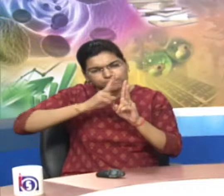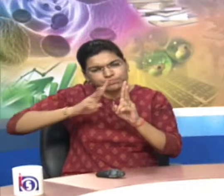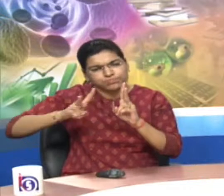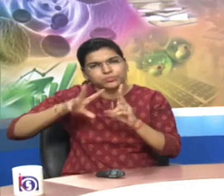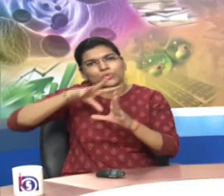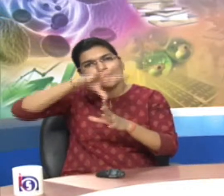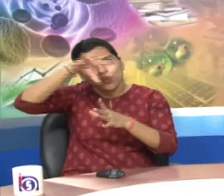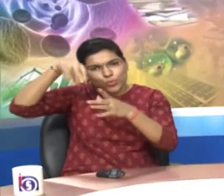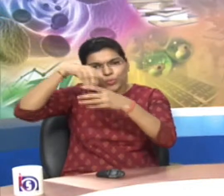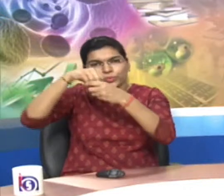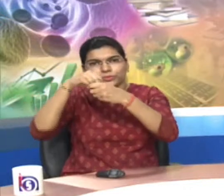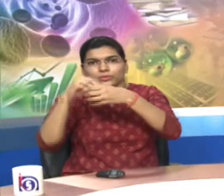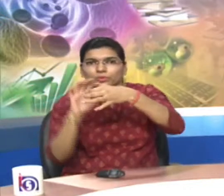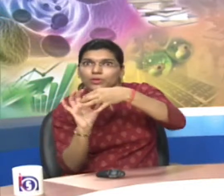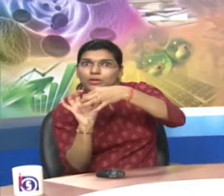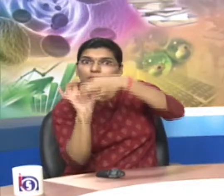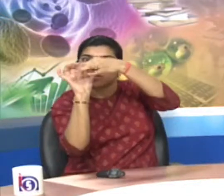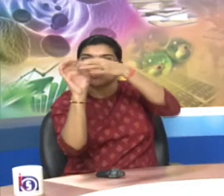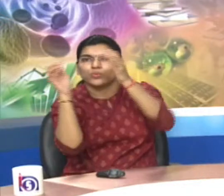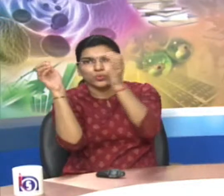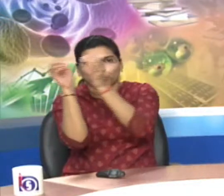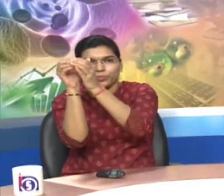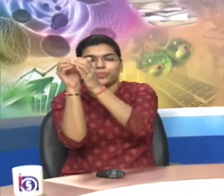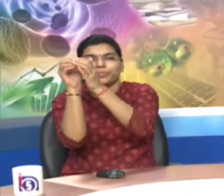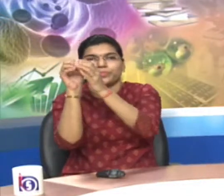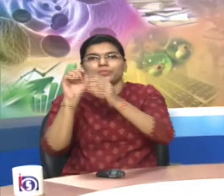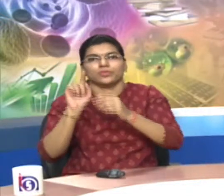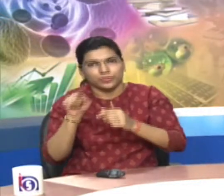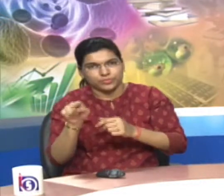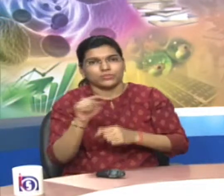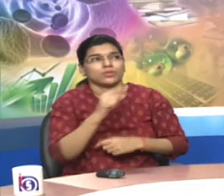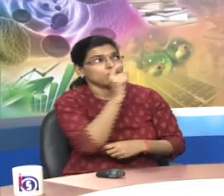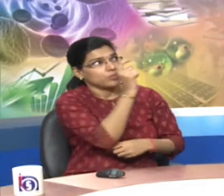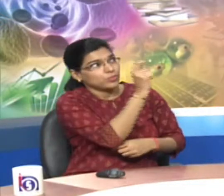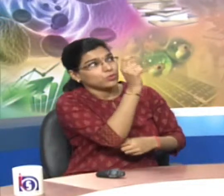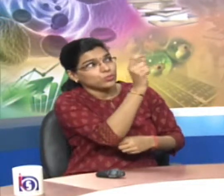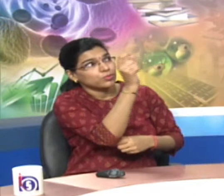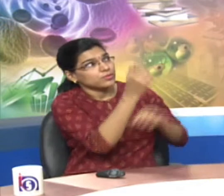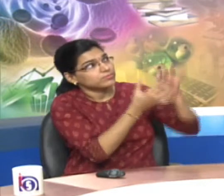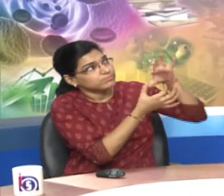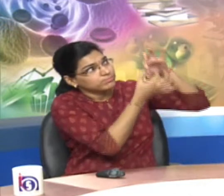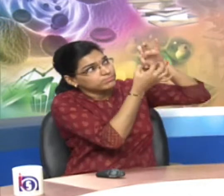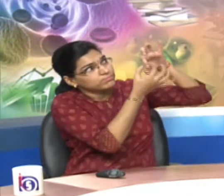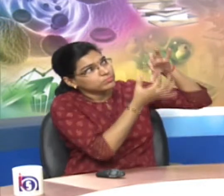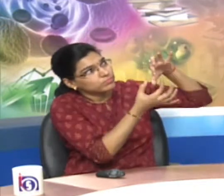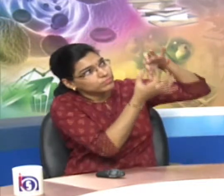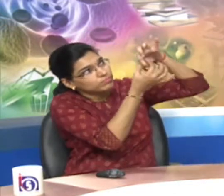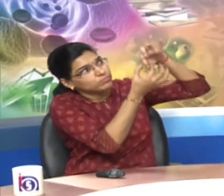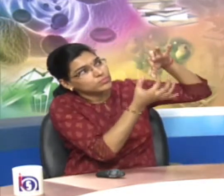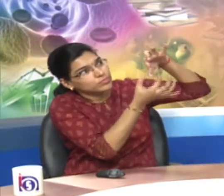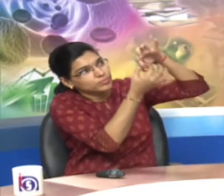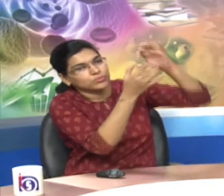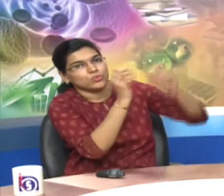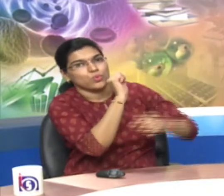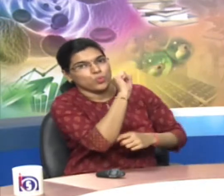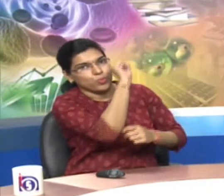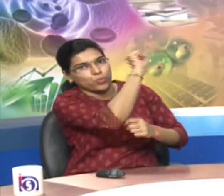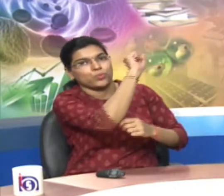calculation, plus, minus, division. So that set of tools is known